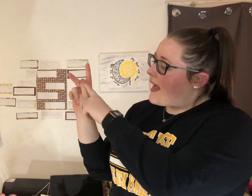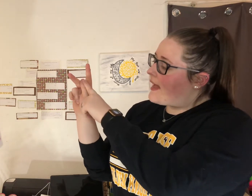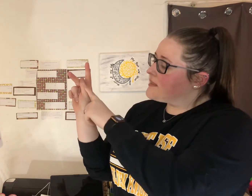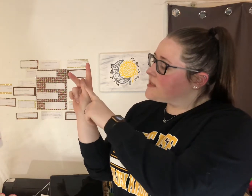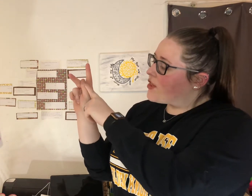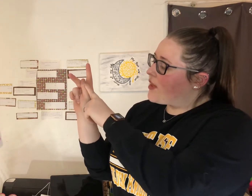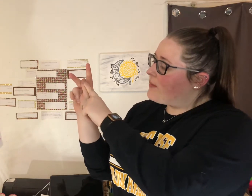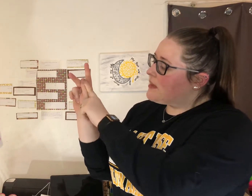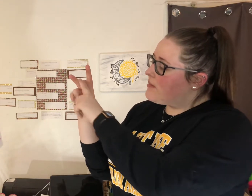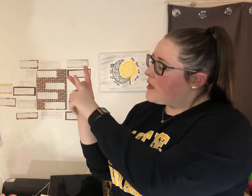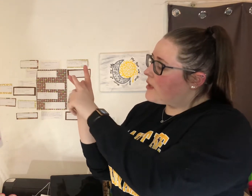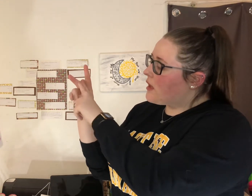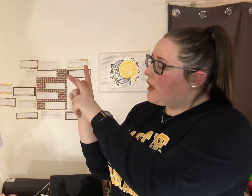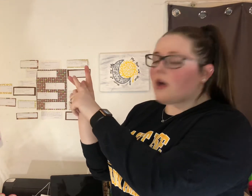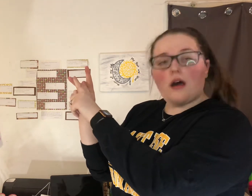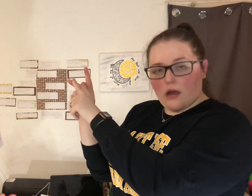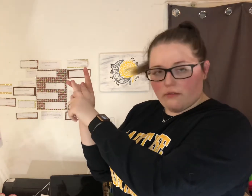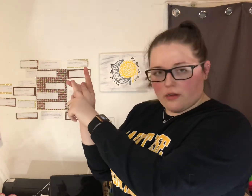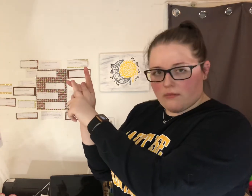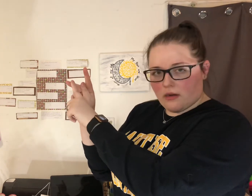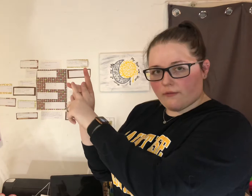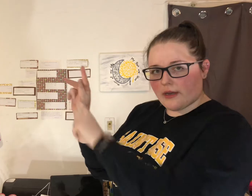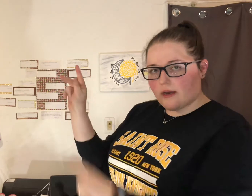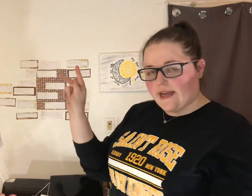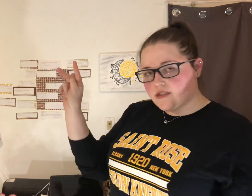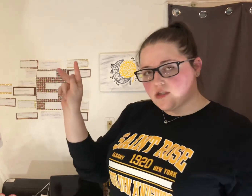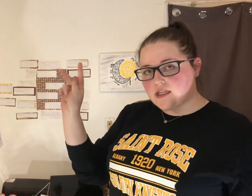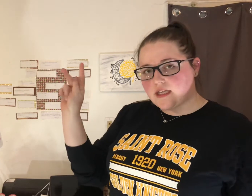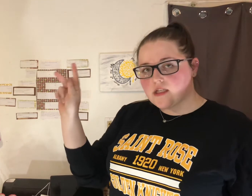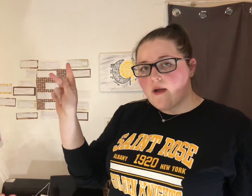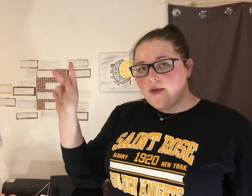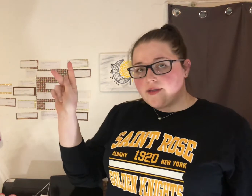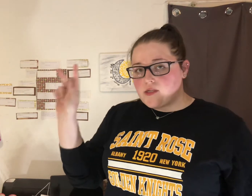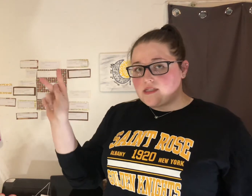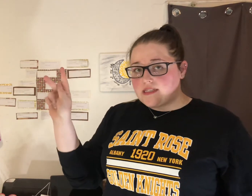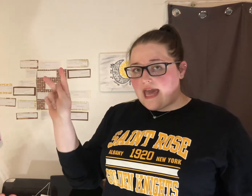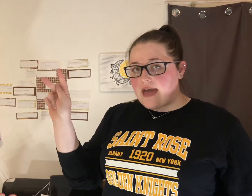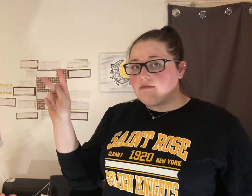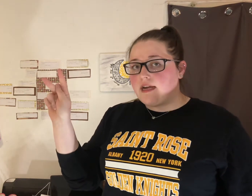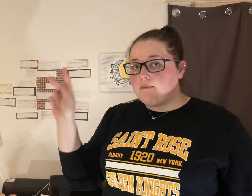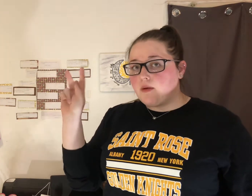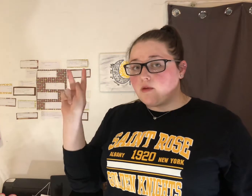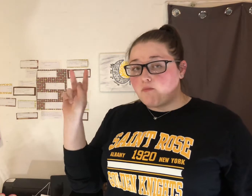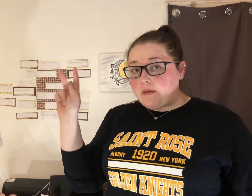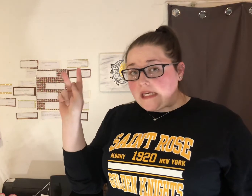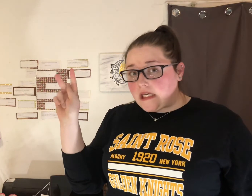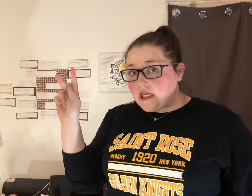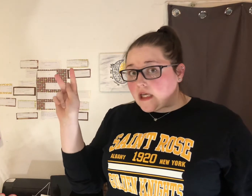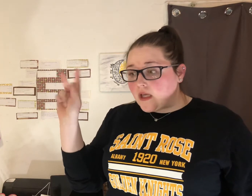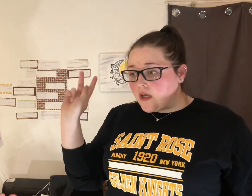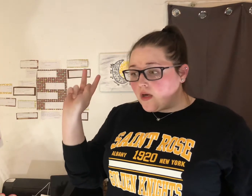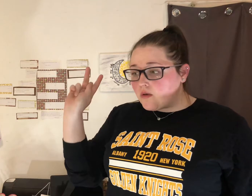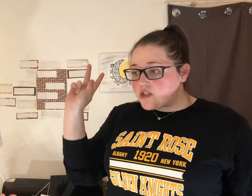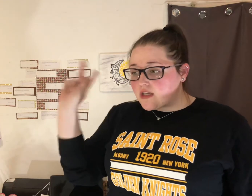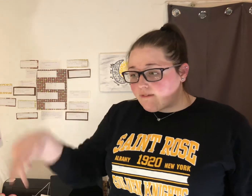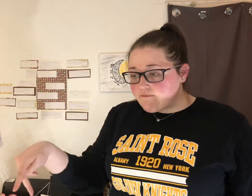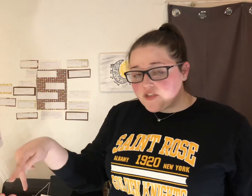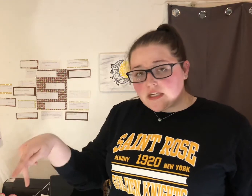has the thumb in the middle of our middle finger, okay? So just like this. So this is K, right? But with P, we're just gonna flick the